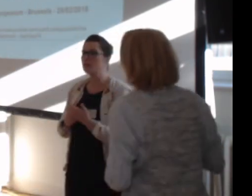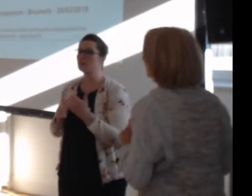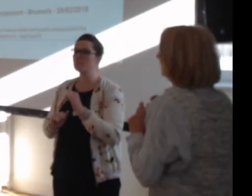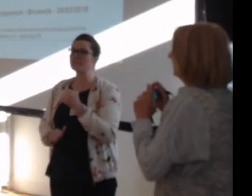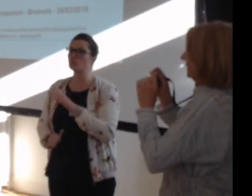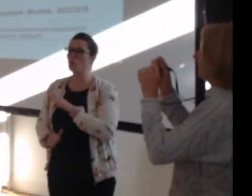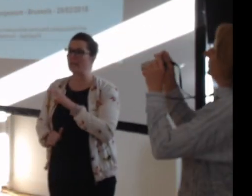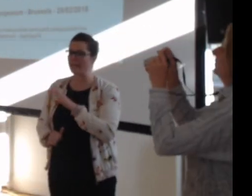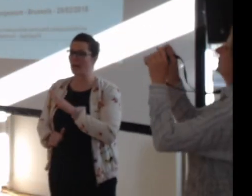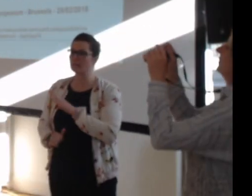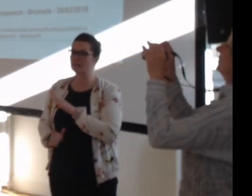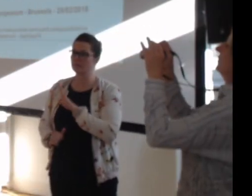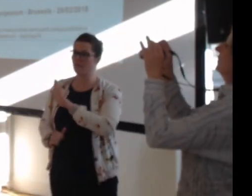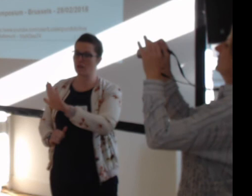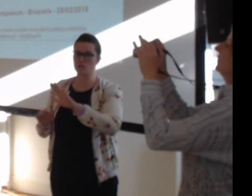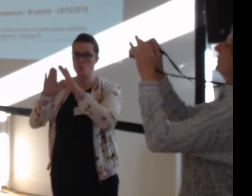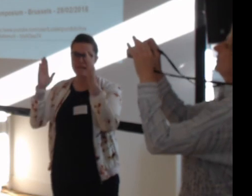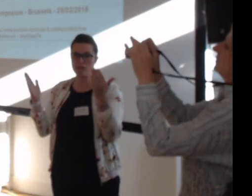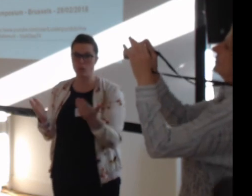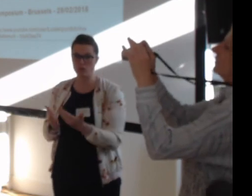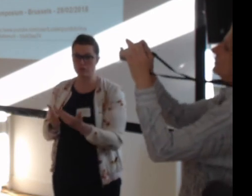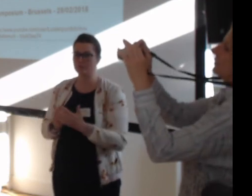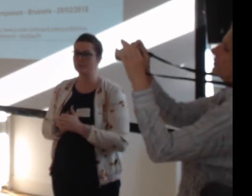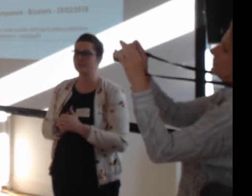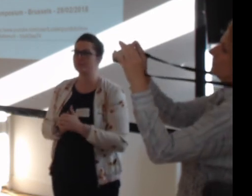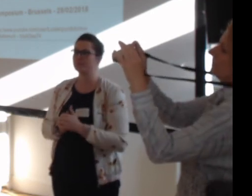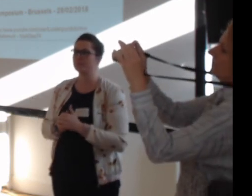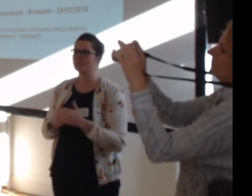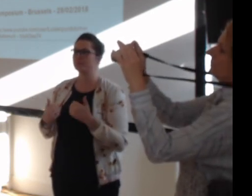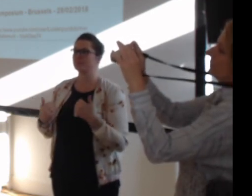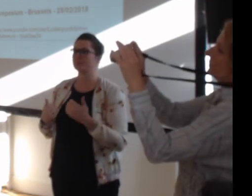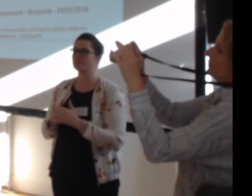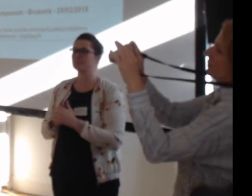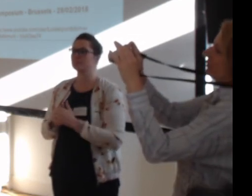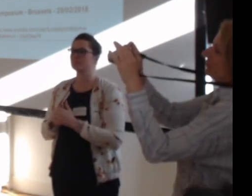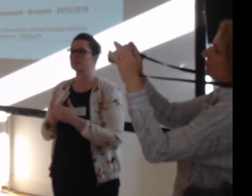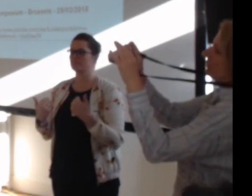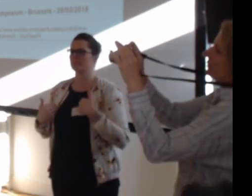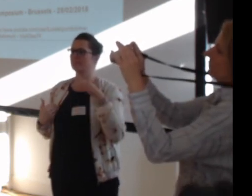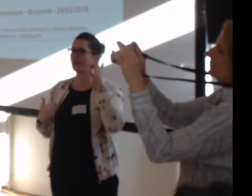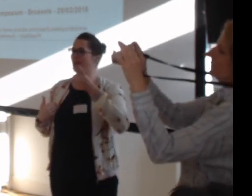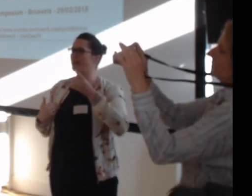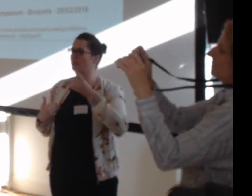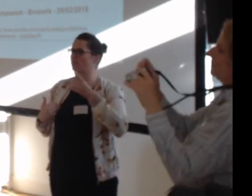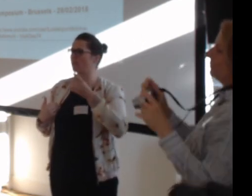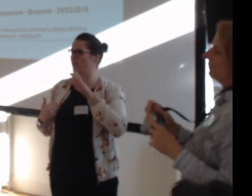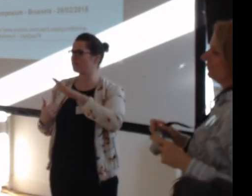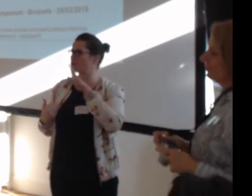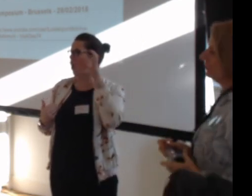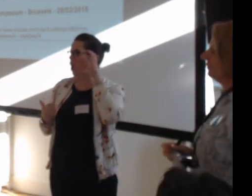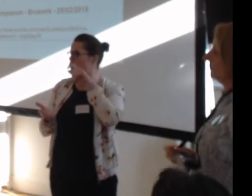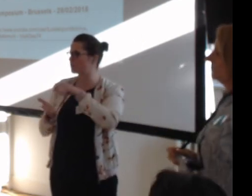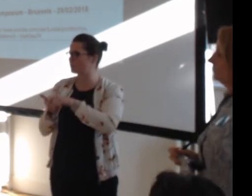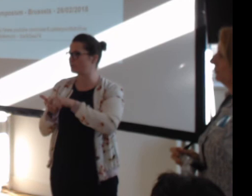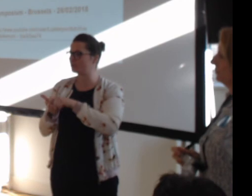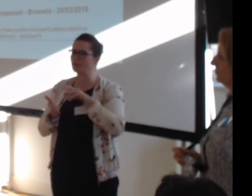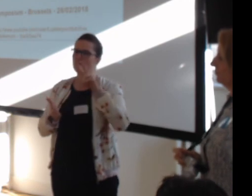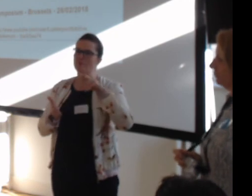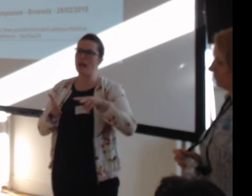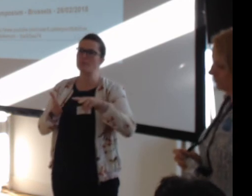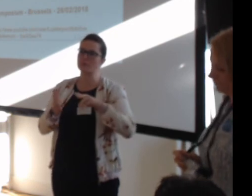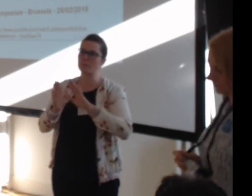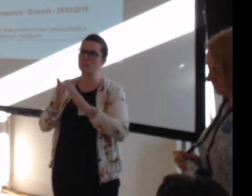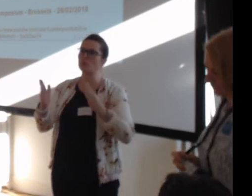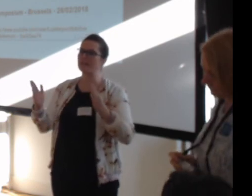colleagues from all over the world, I am Director of Luisterpunt the Flemish Library